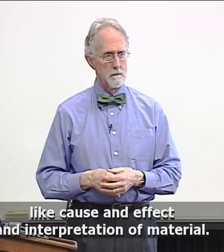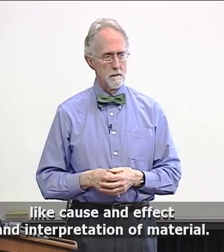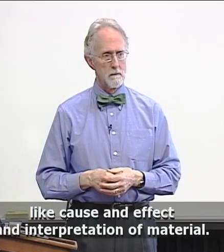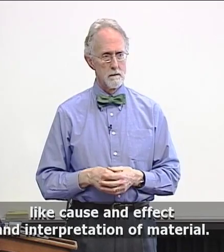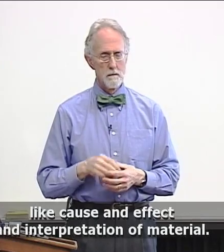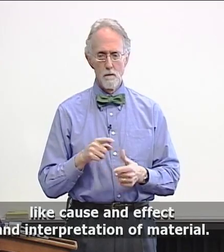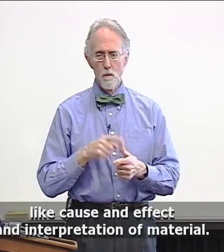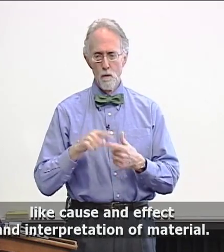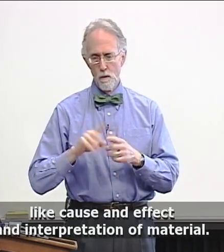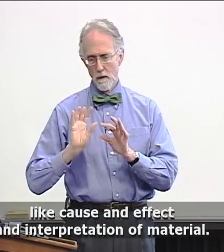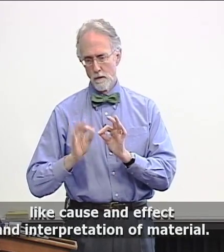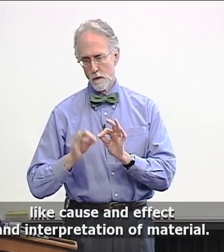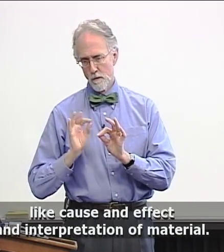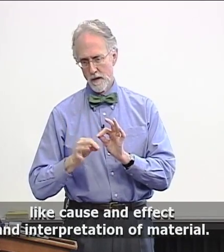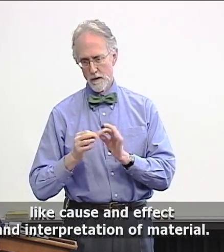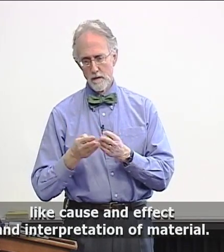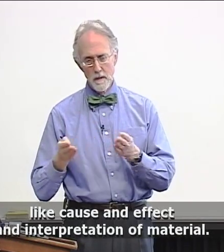interpretation of material.